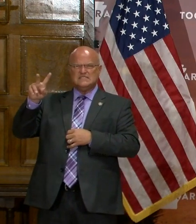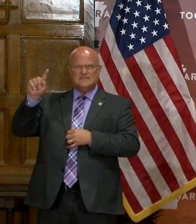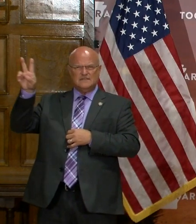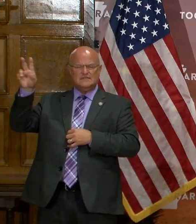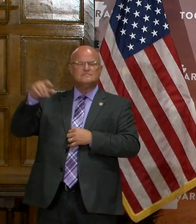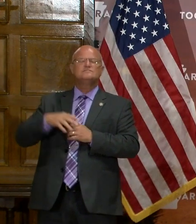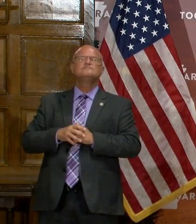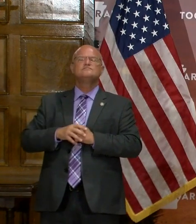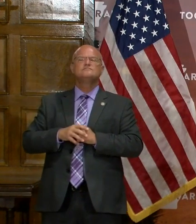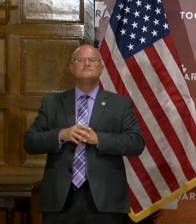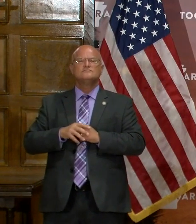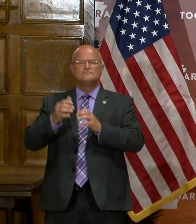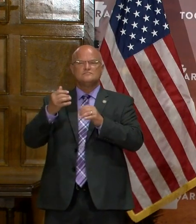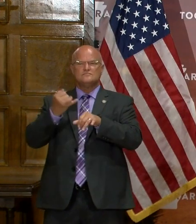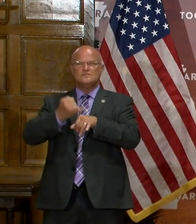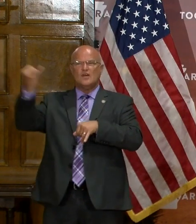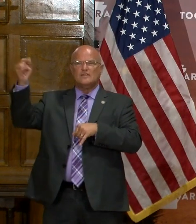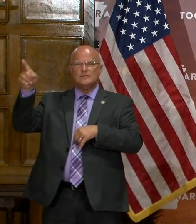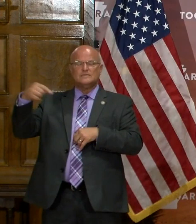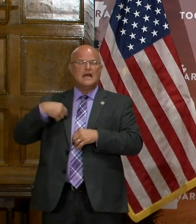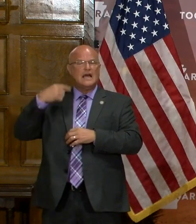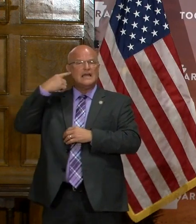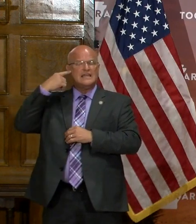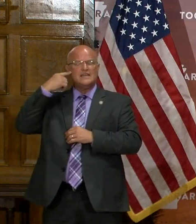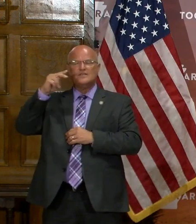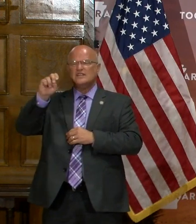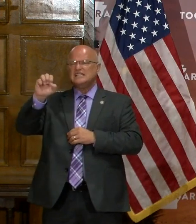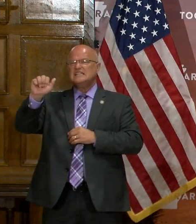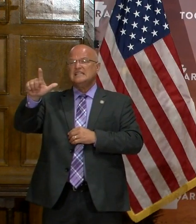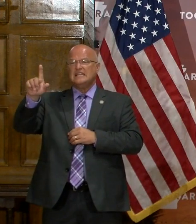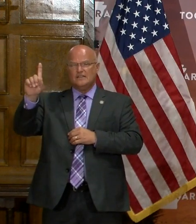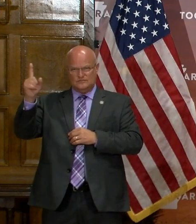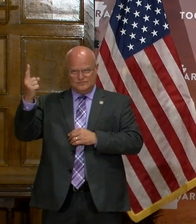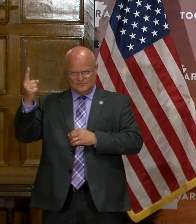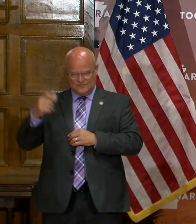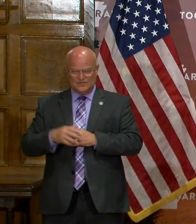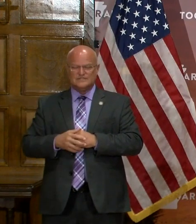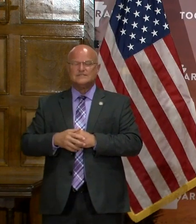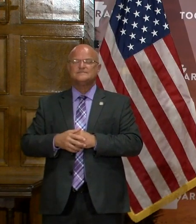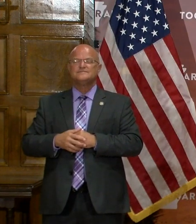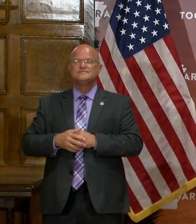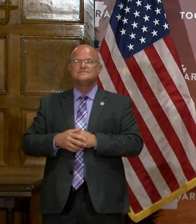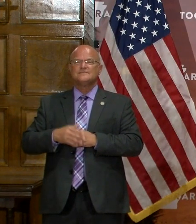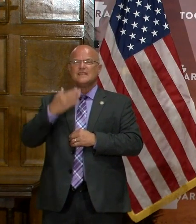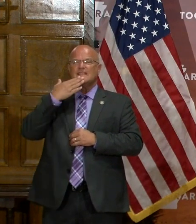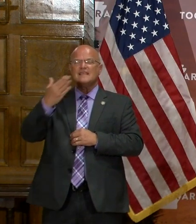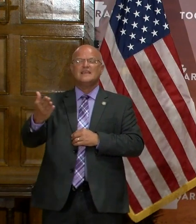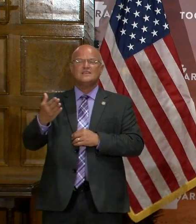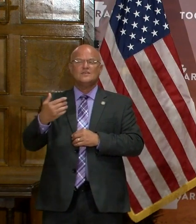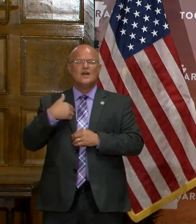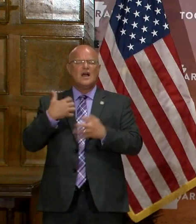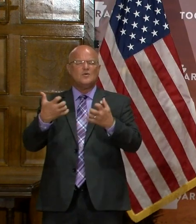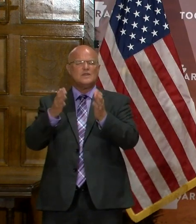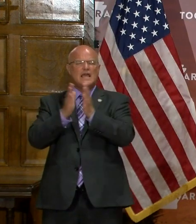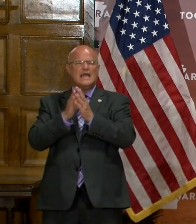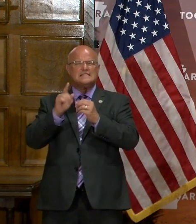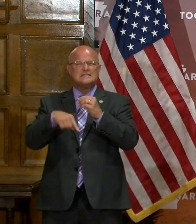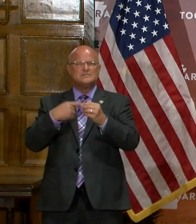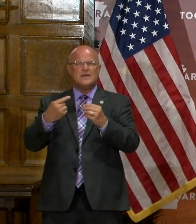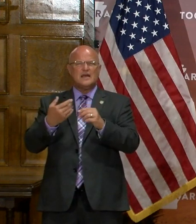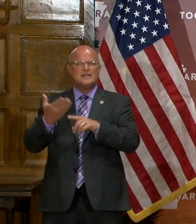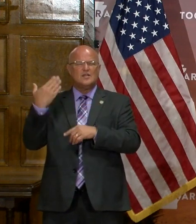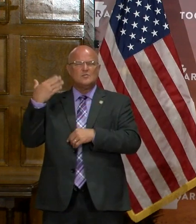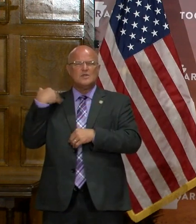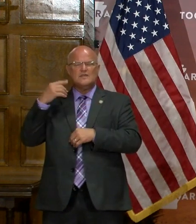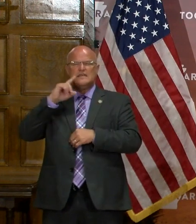It's Neil Gledder in Hot Springs. I want to ask you about I hear Neil first. Hi, Governor. Thank you. I want to ask you about one of your